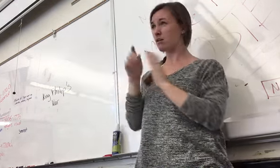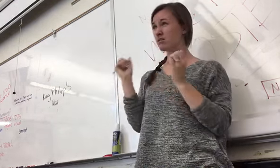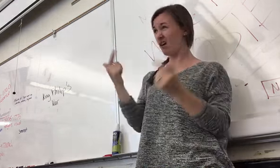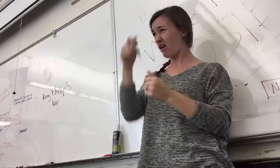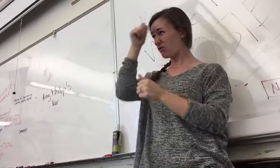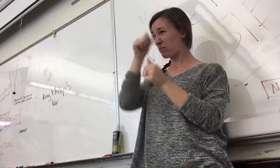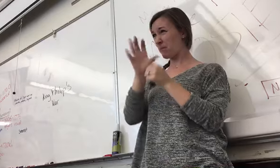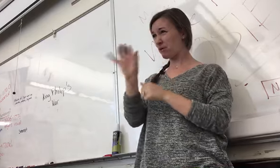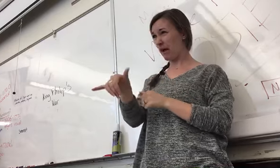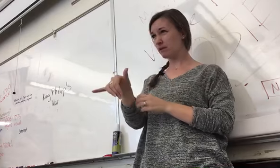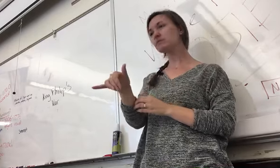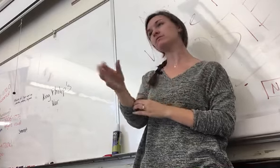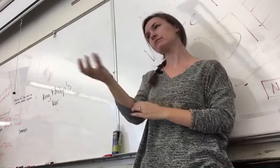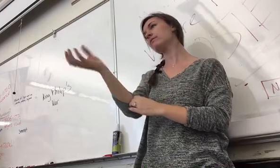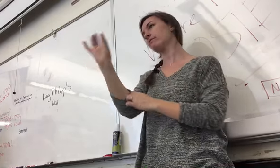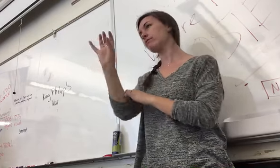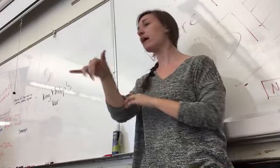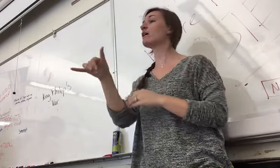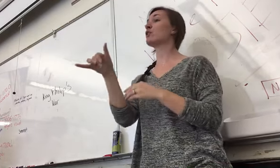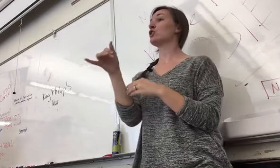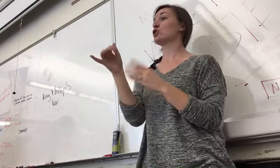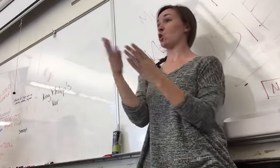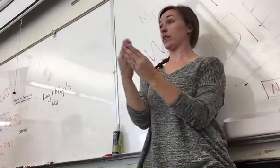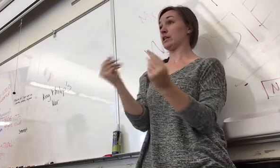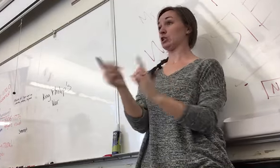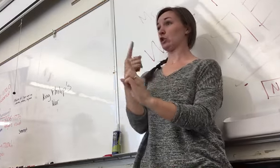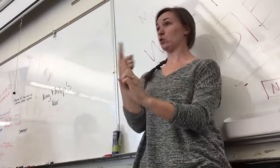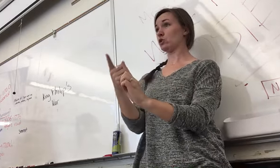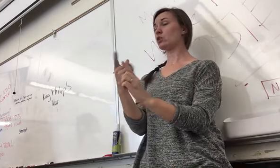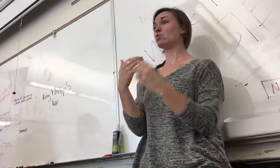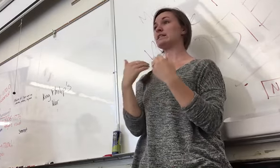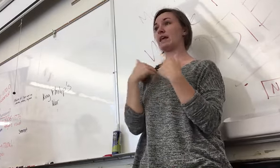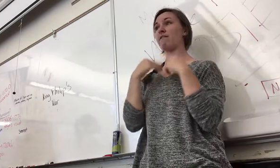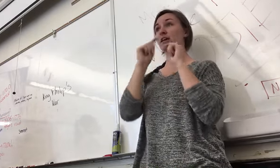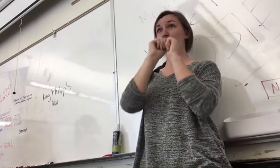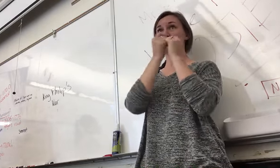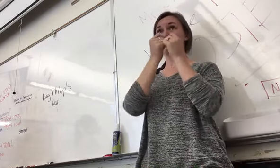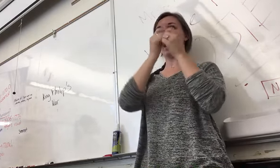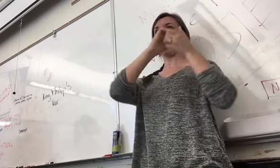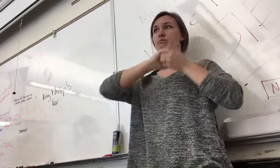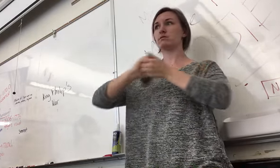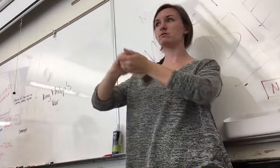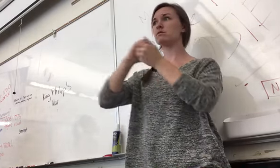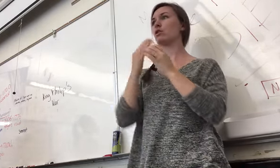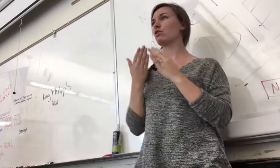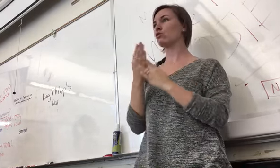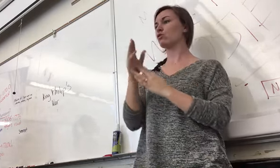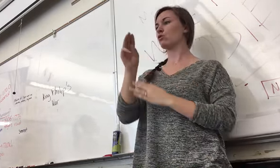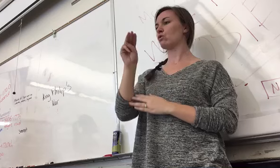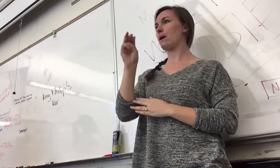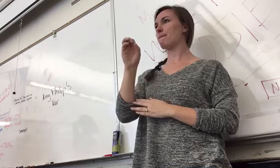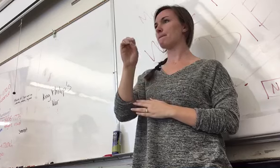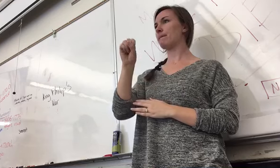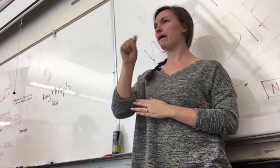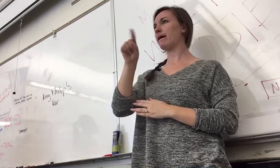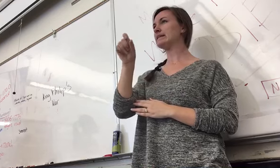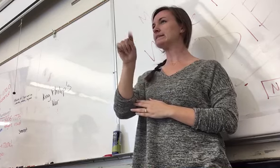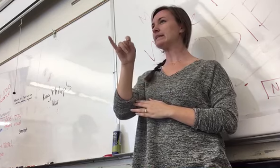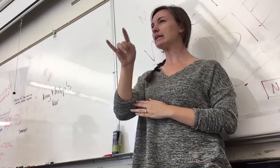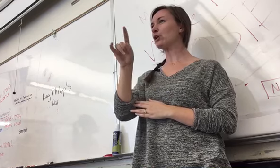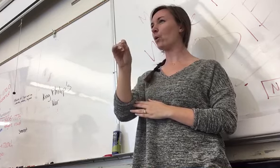this was combining the tribes and the white settlers through mestizo populations. So we're basically